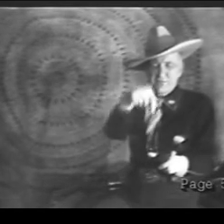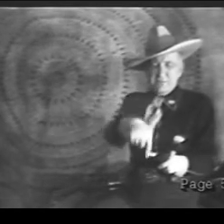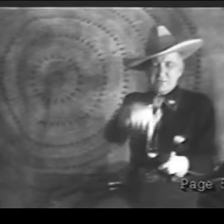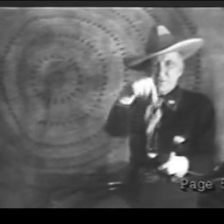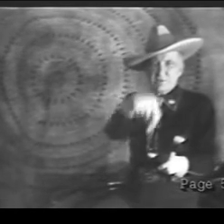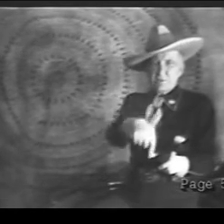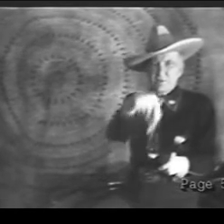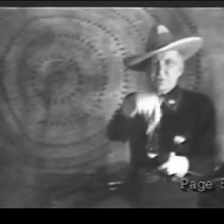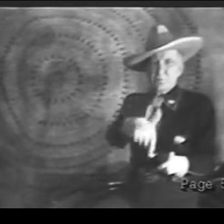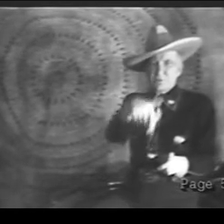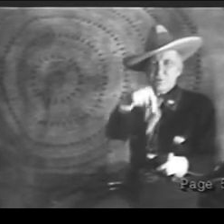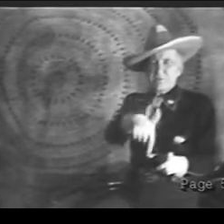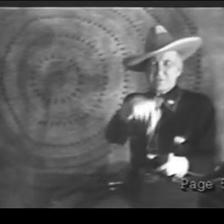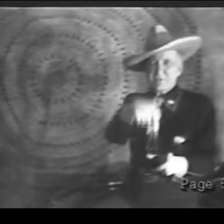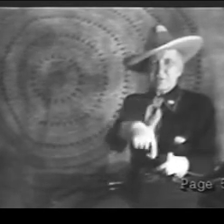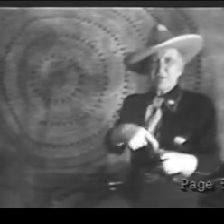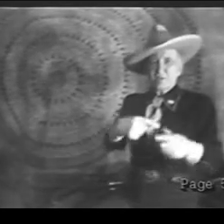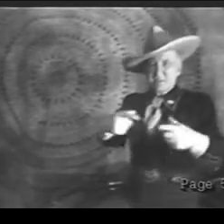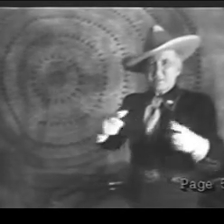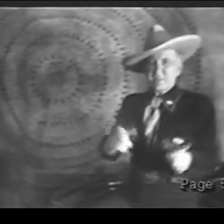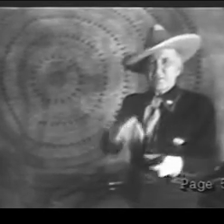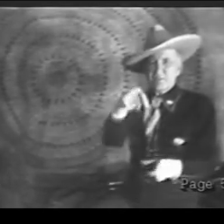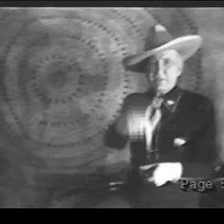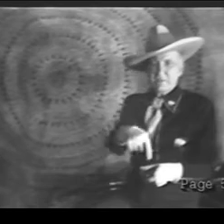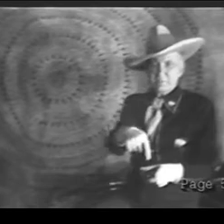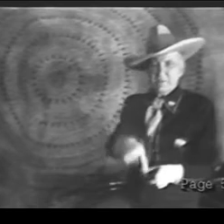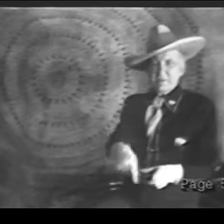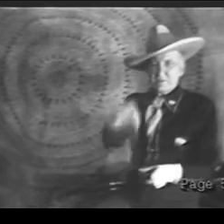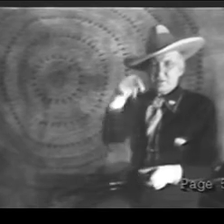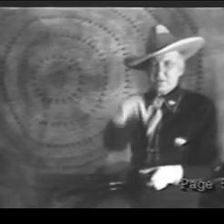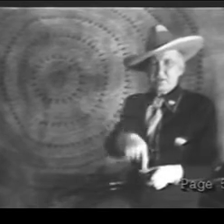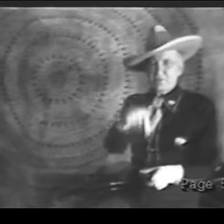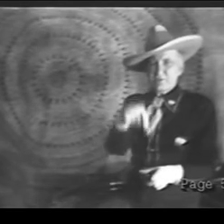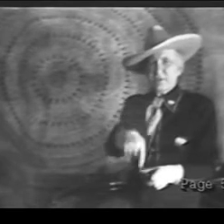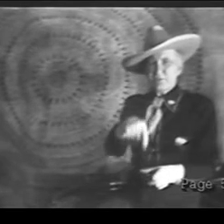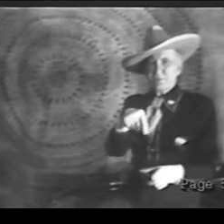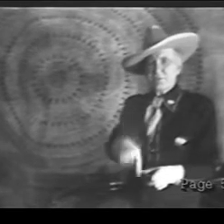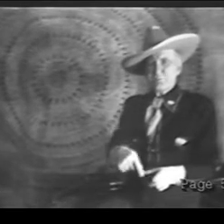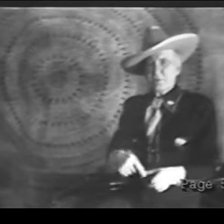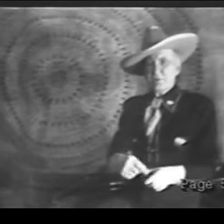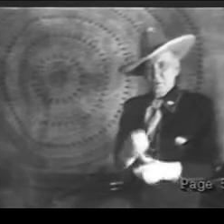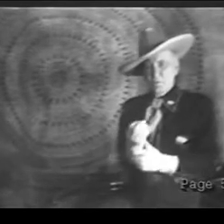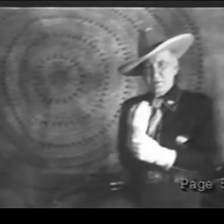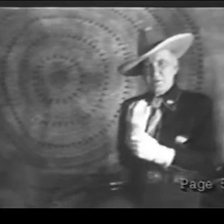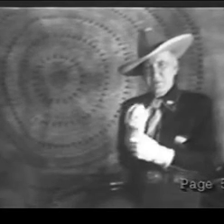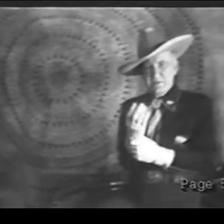of that circle is wherever you put your index finger down. That's the center of anything. So the center of the life in the teepee was the